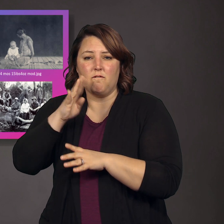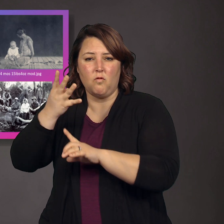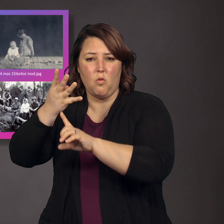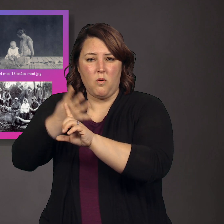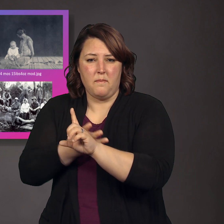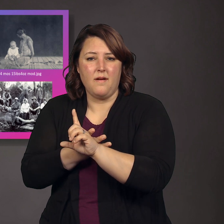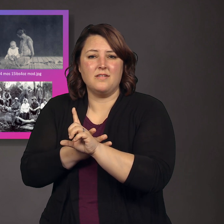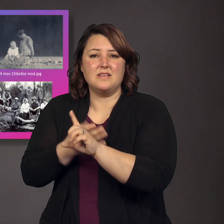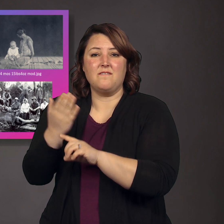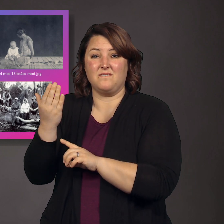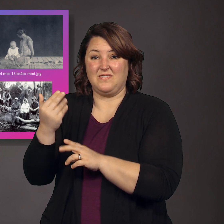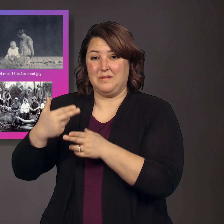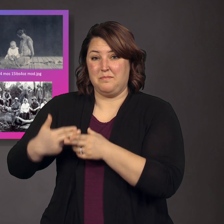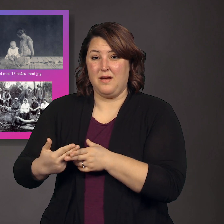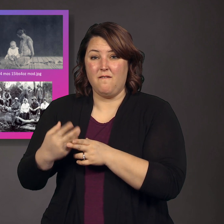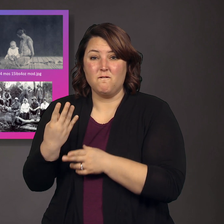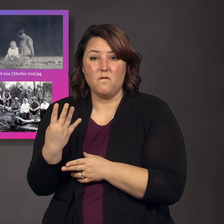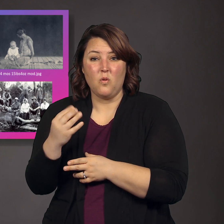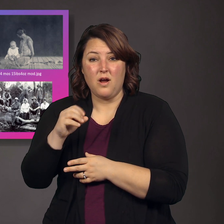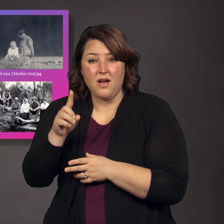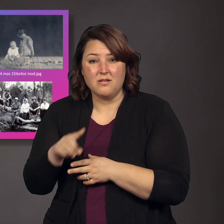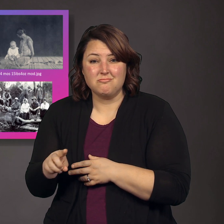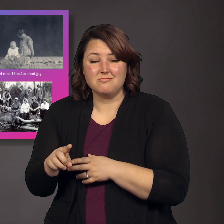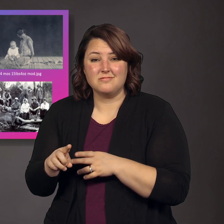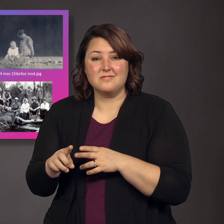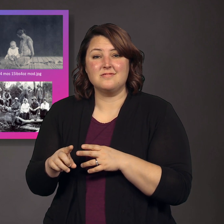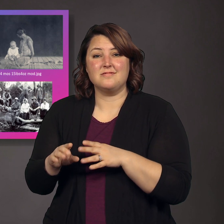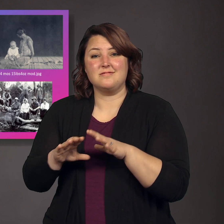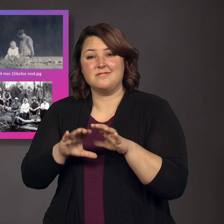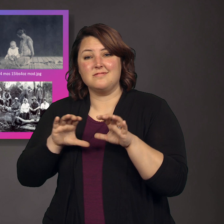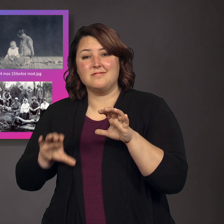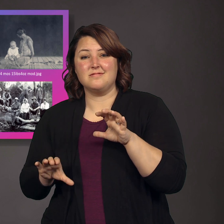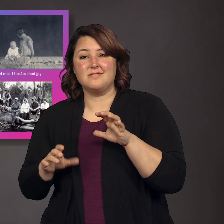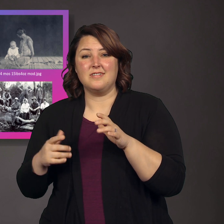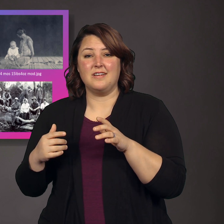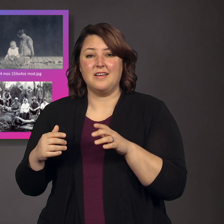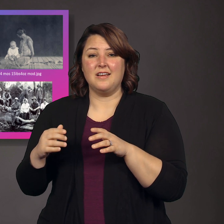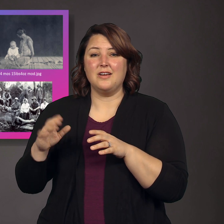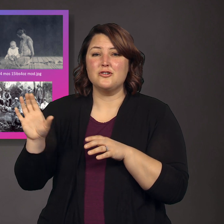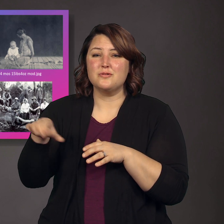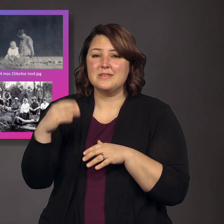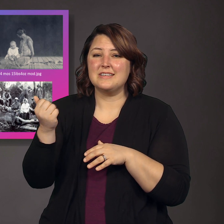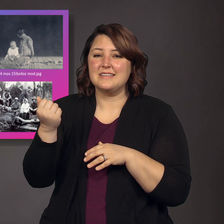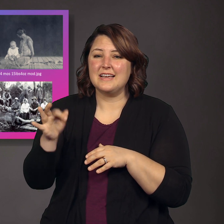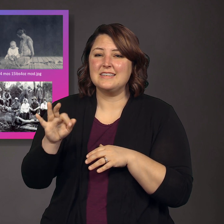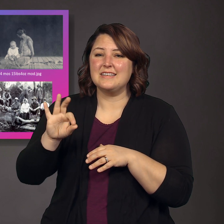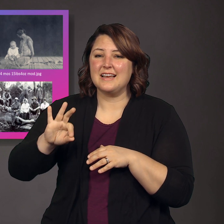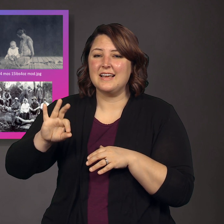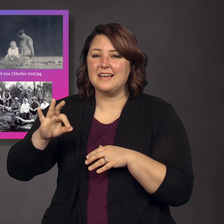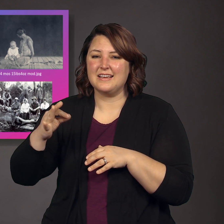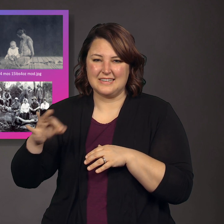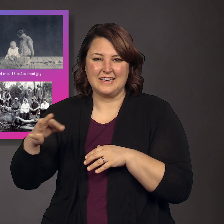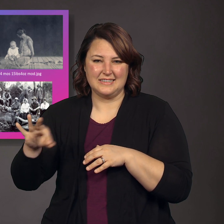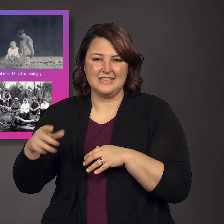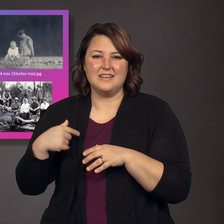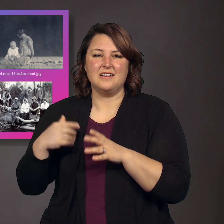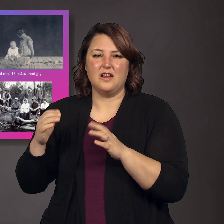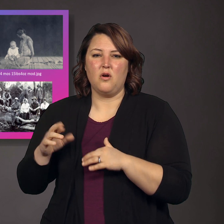ounces. Below the camp, Christmas 1919, and Roy's Tent Crowd